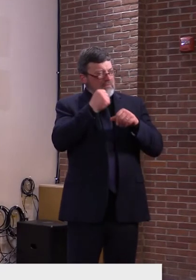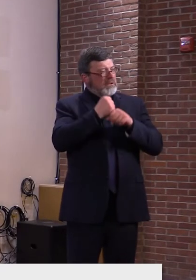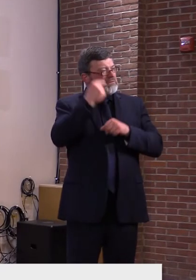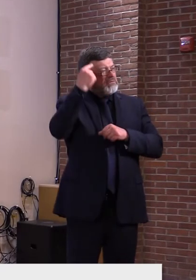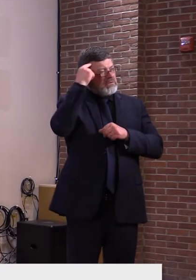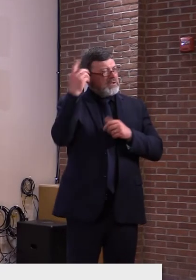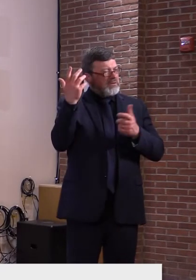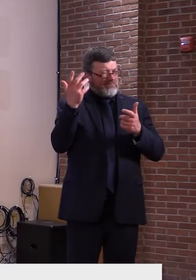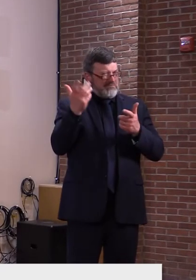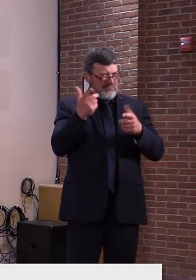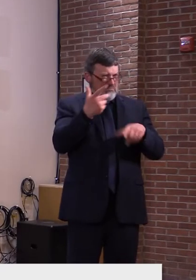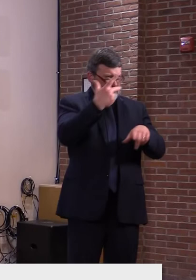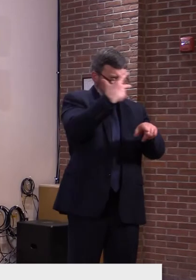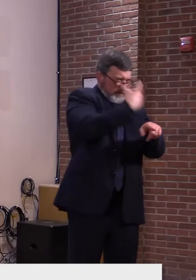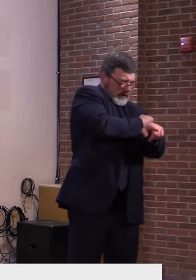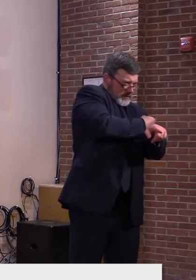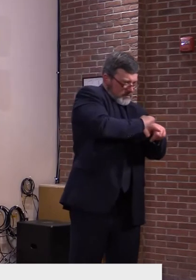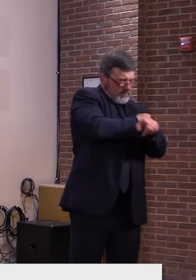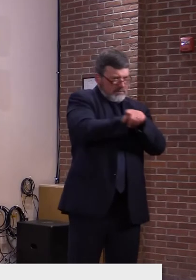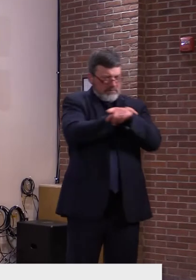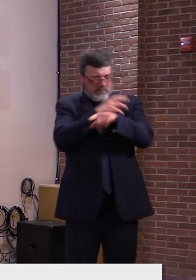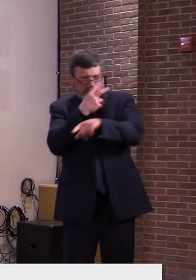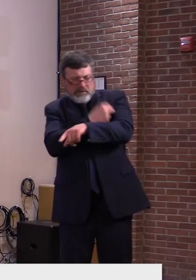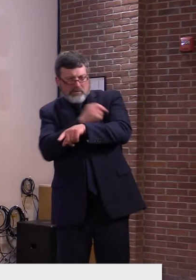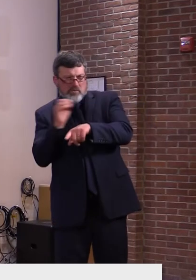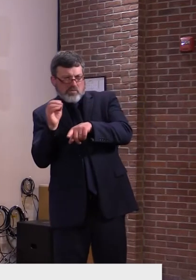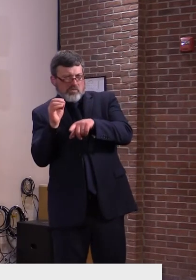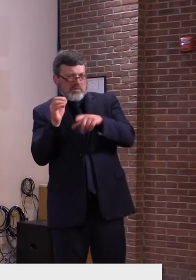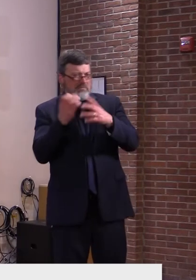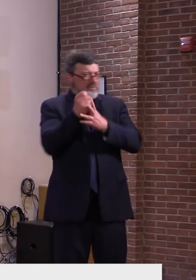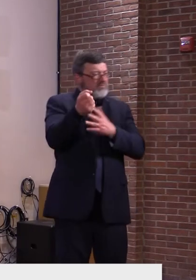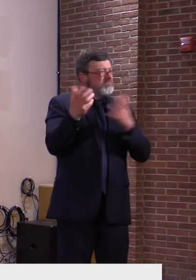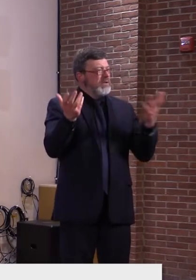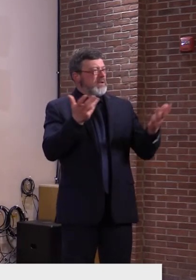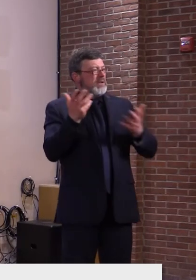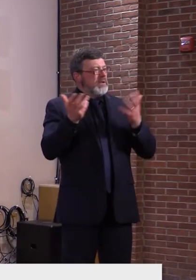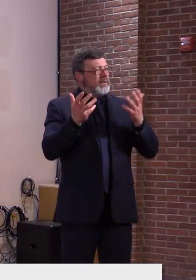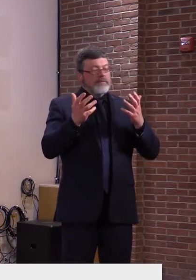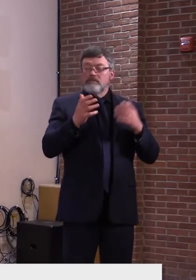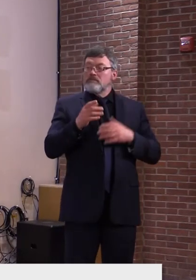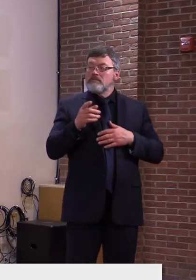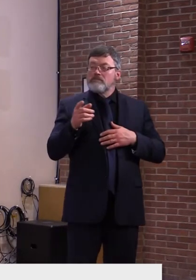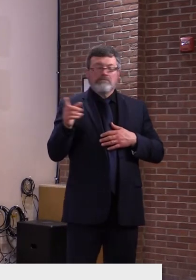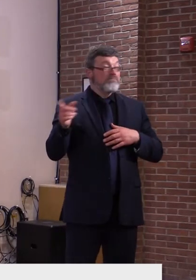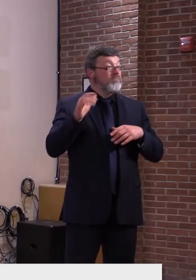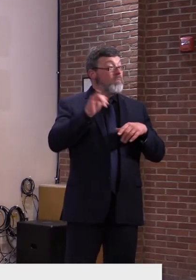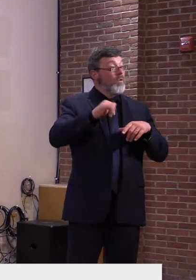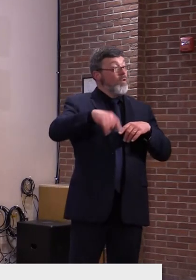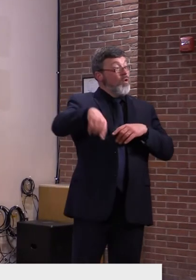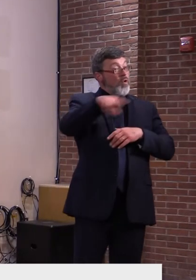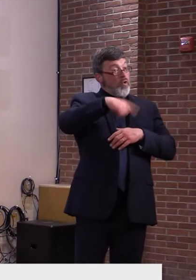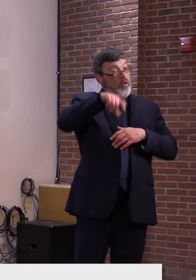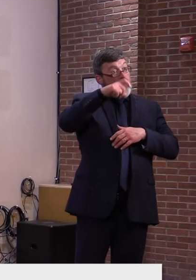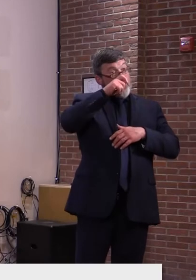Last week, the vaccinated hospitalization rate was actually higher than